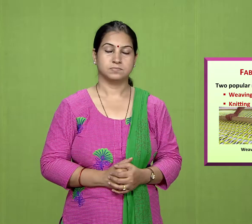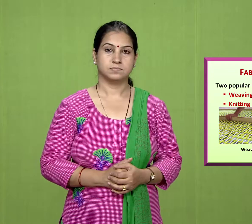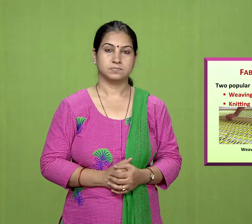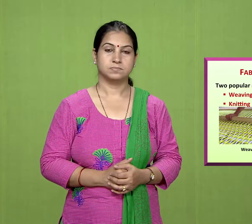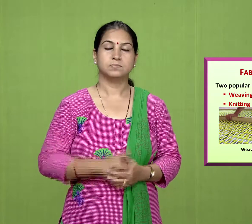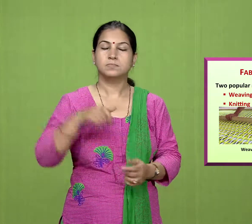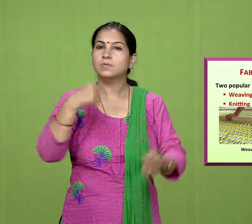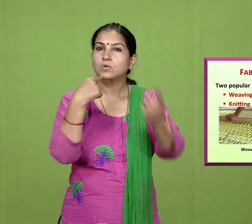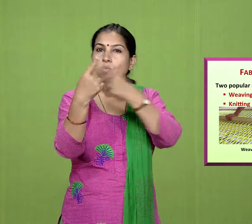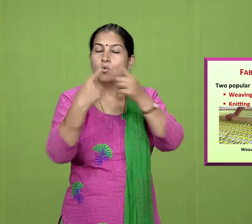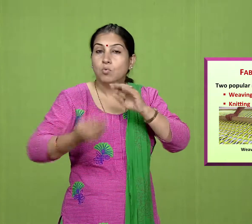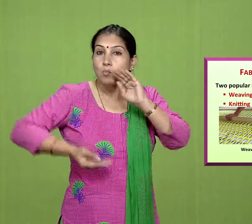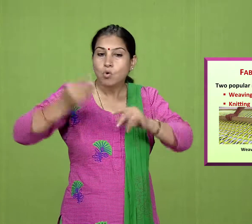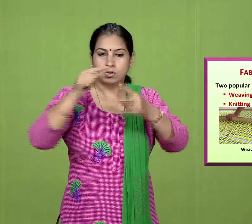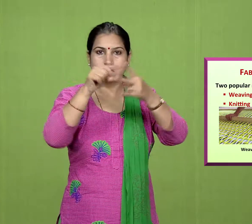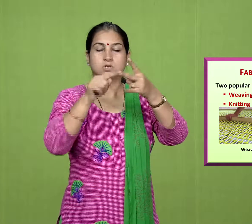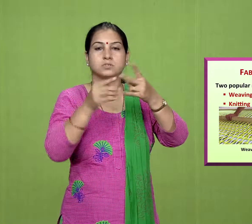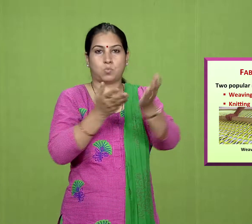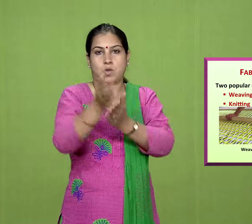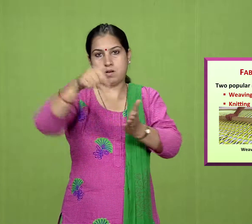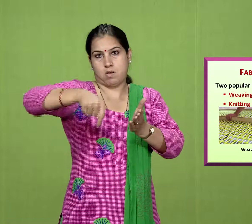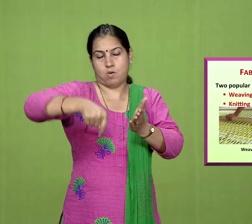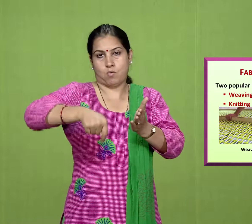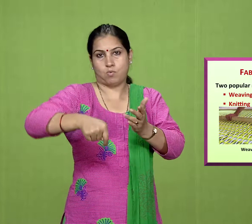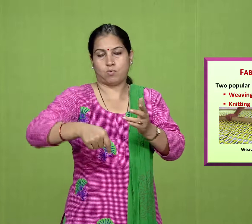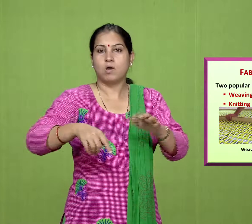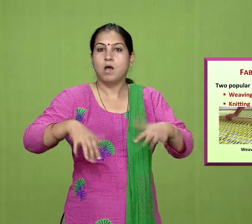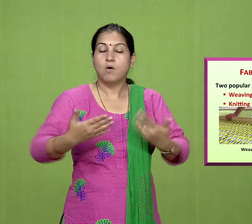We will mainly discuss these two methods of fabric making.